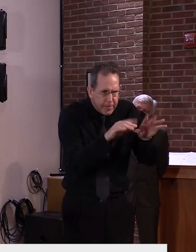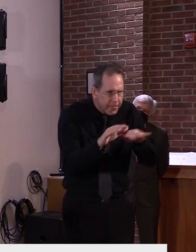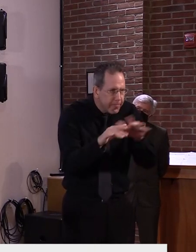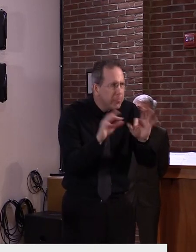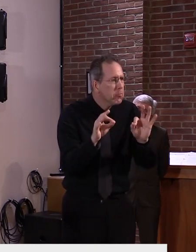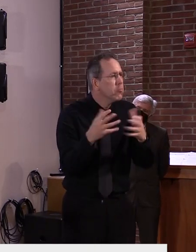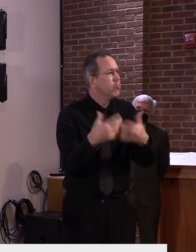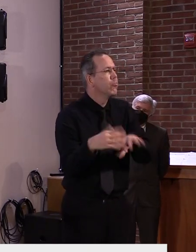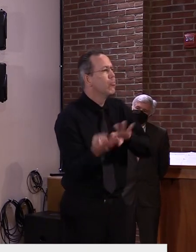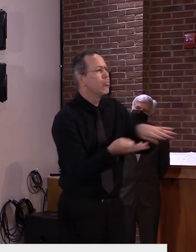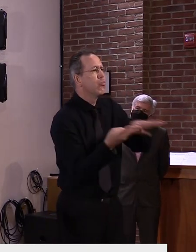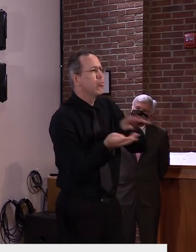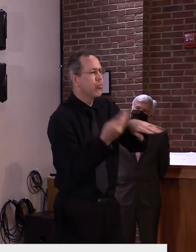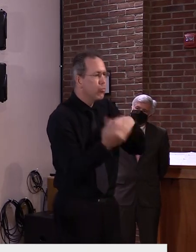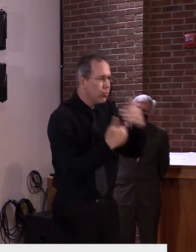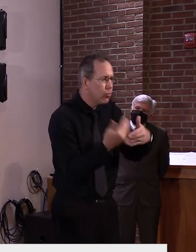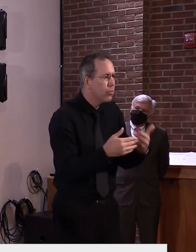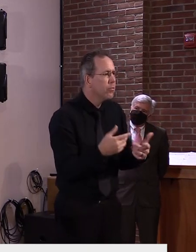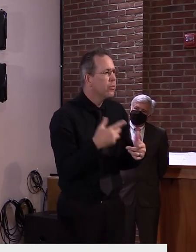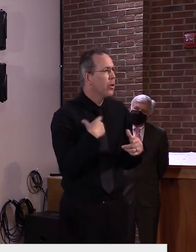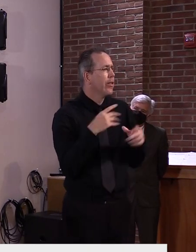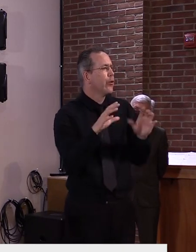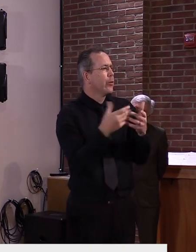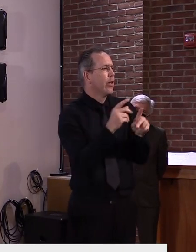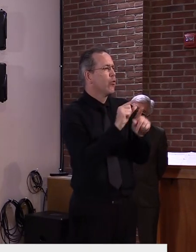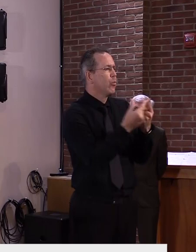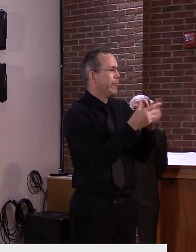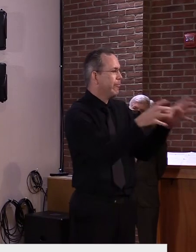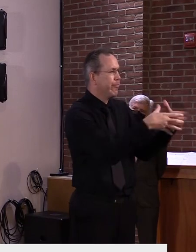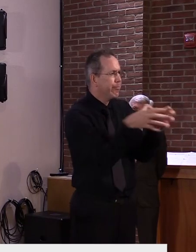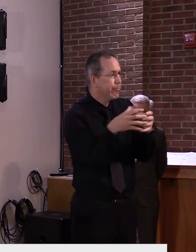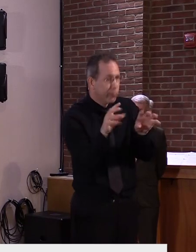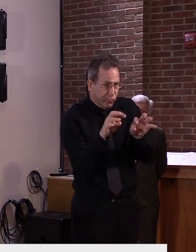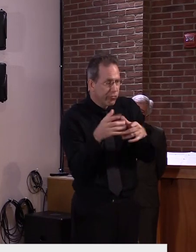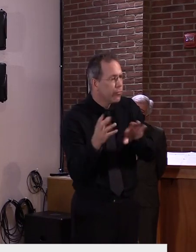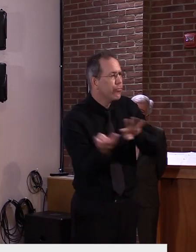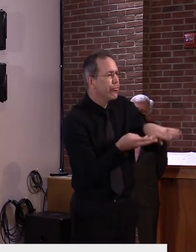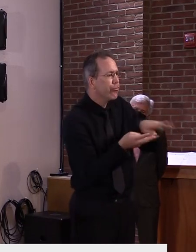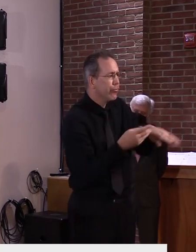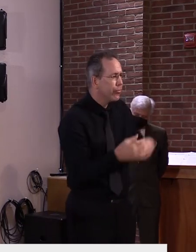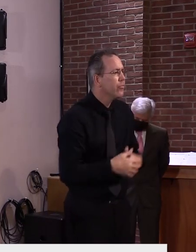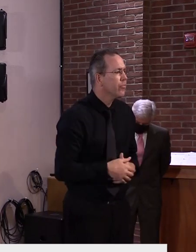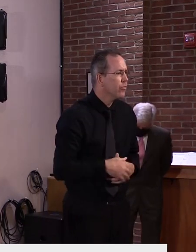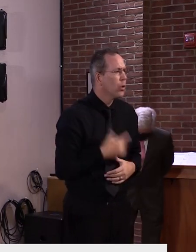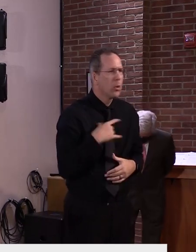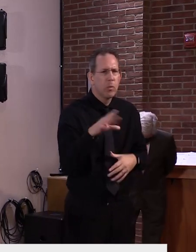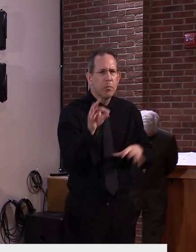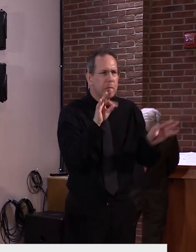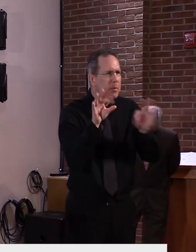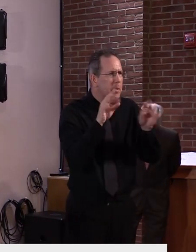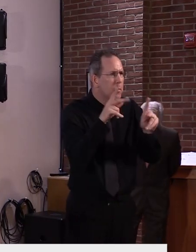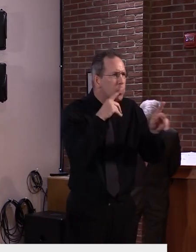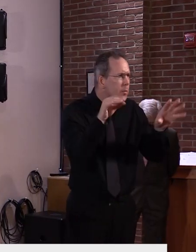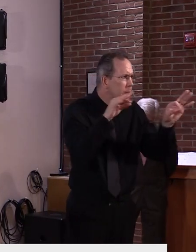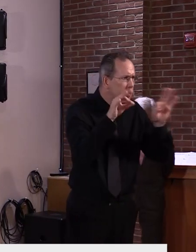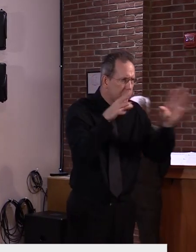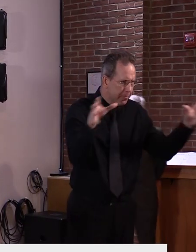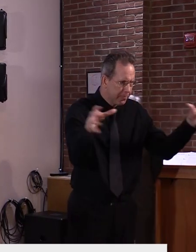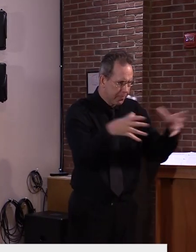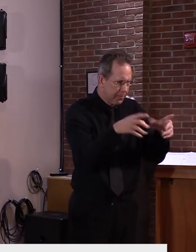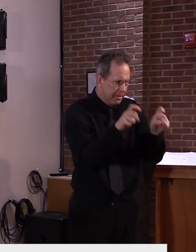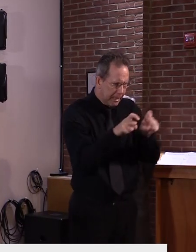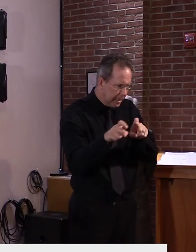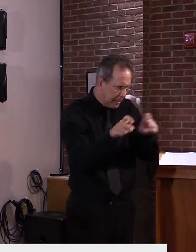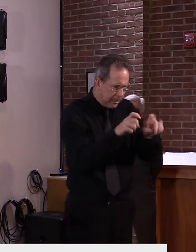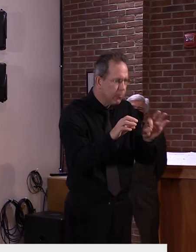a governor-appointed testing and tracing task force that deals with questions like this multiple times a week.